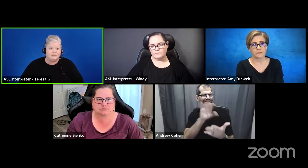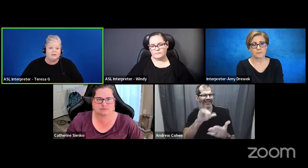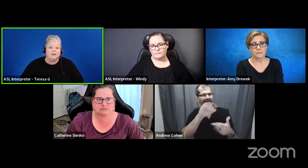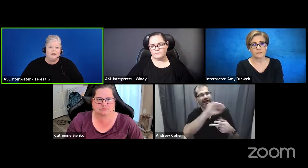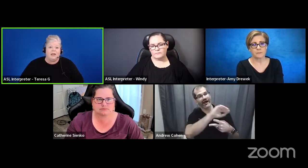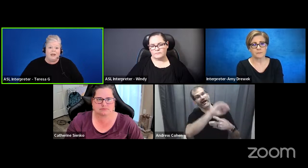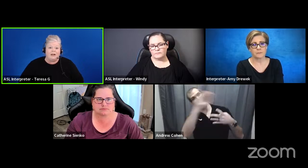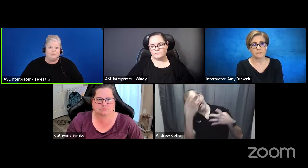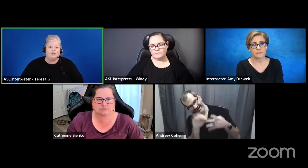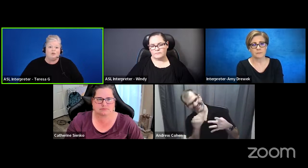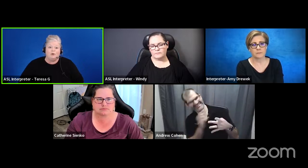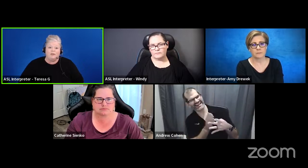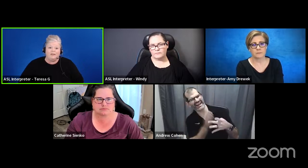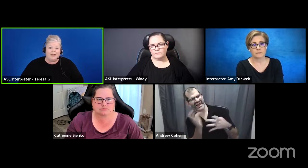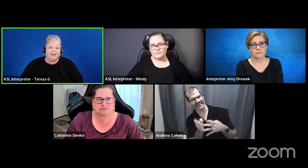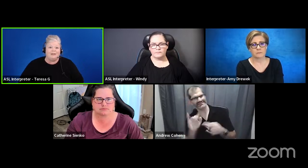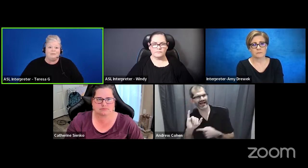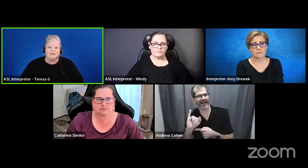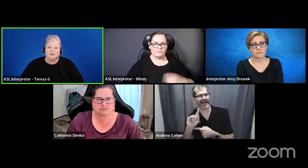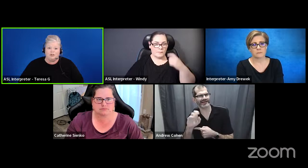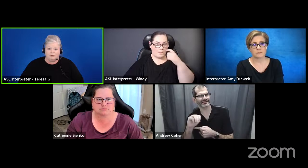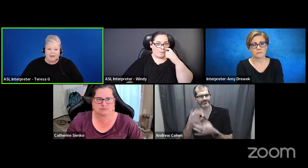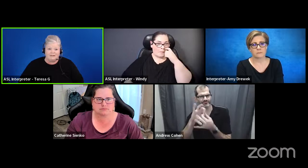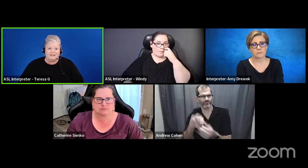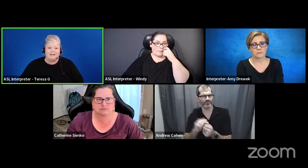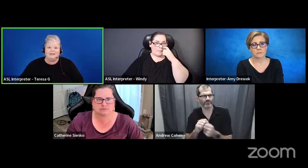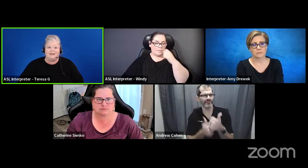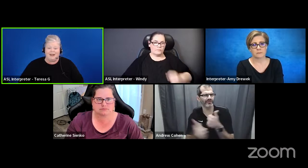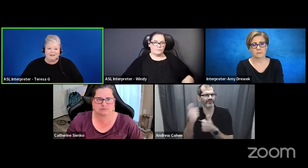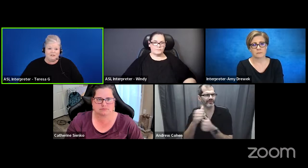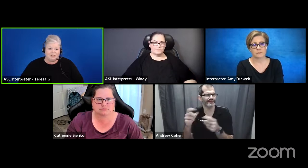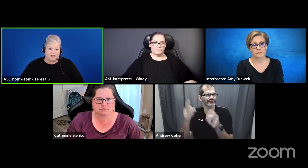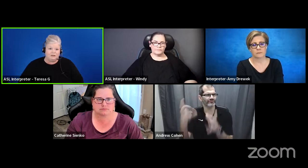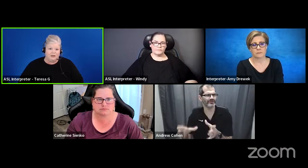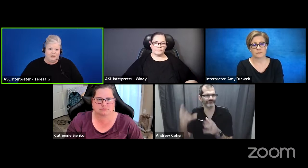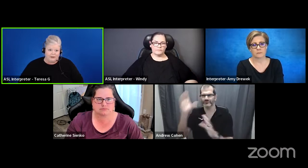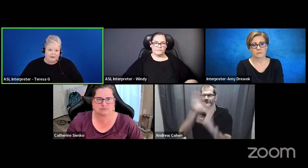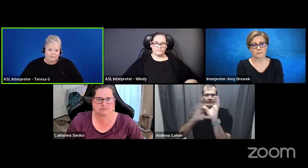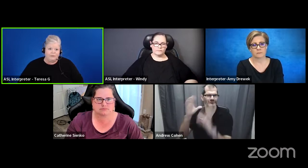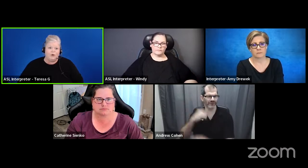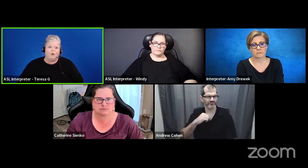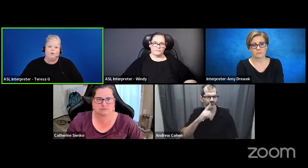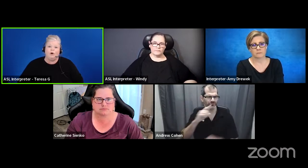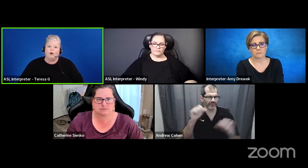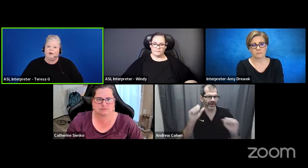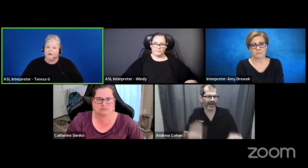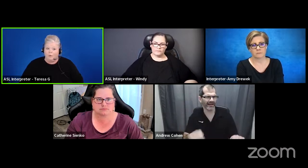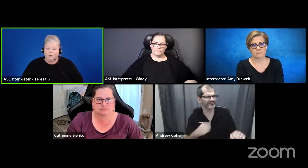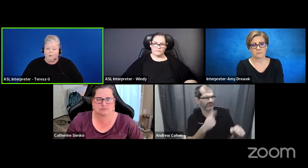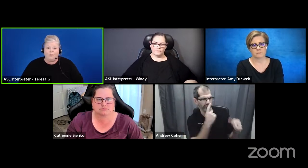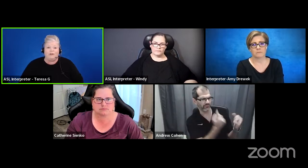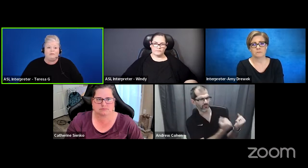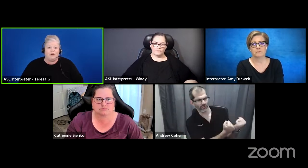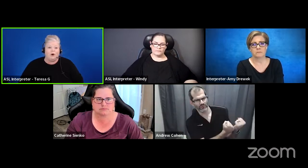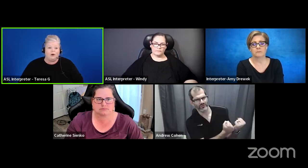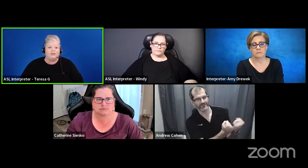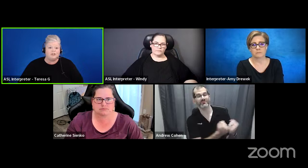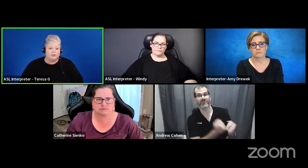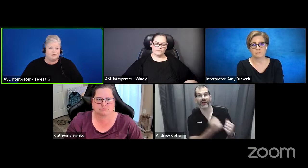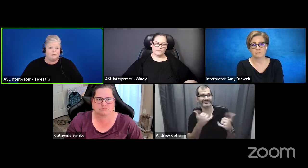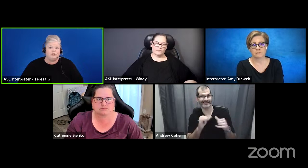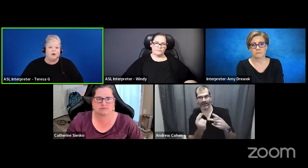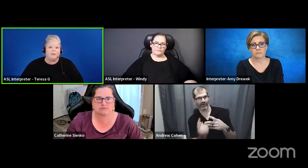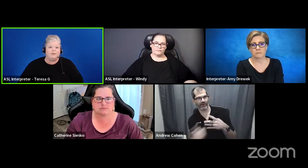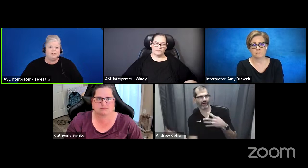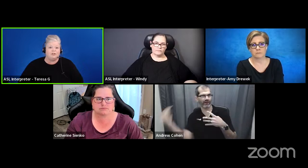that. And I'm sure that that can be addressed in the next agenda item or when we regard the